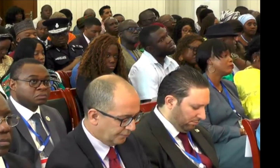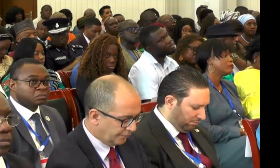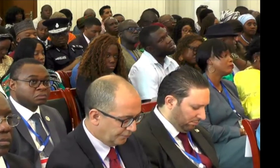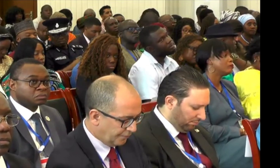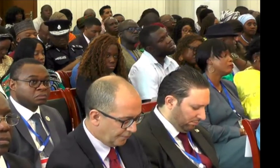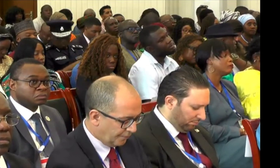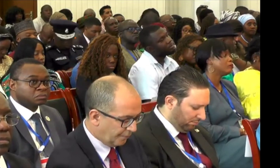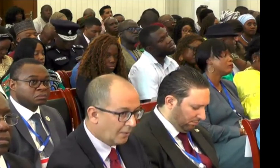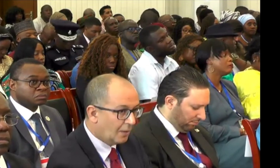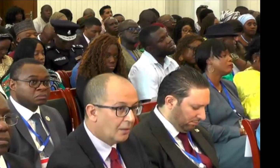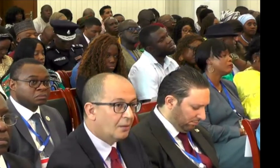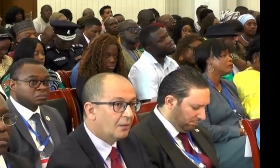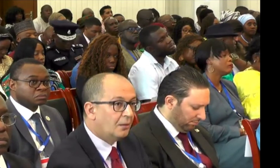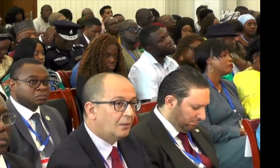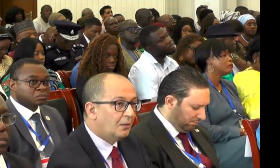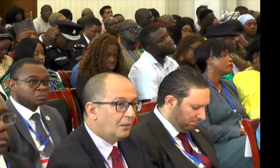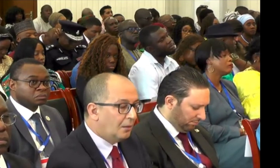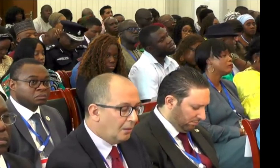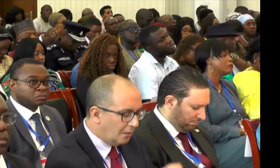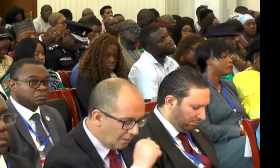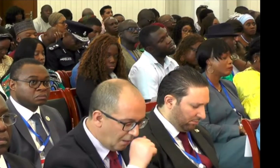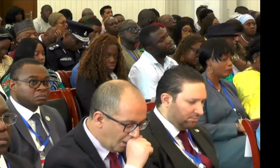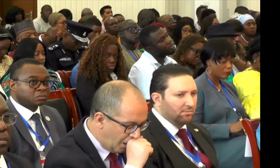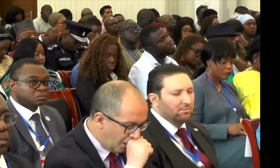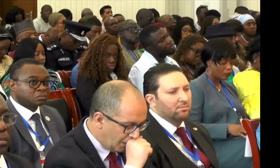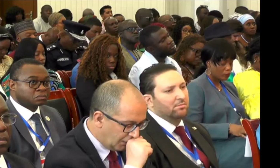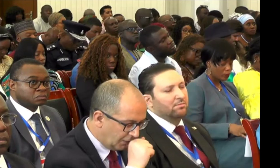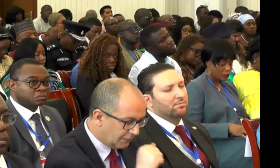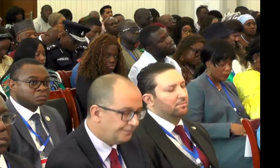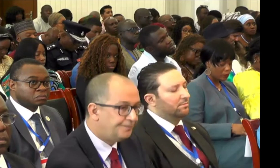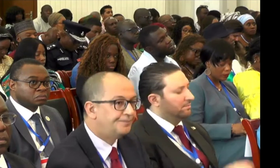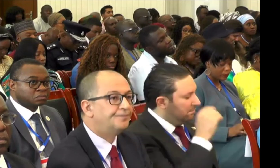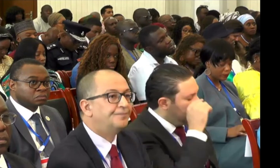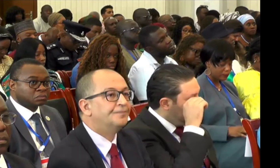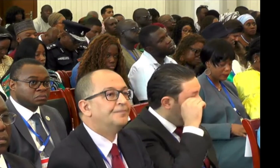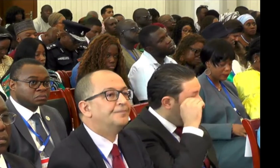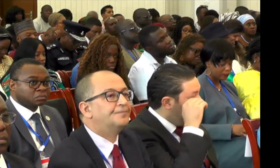the implementation of the Pact, and therein lies